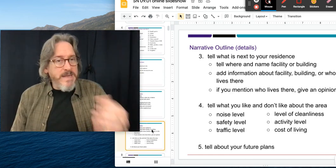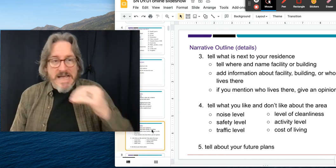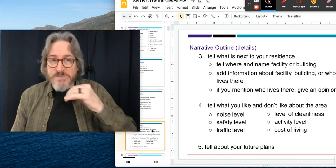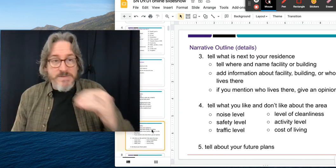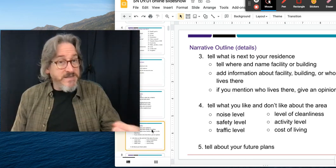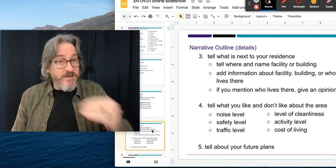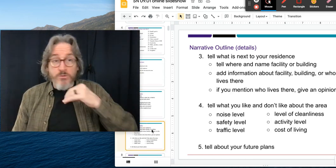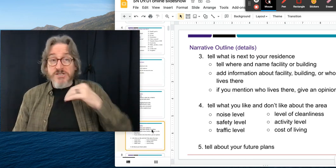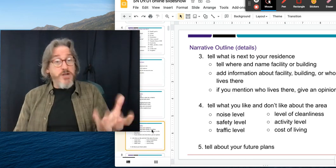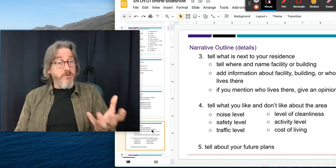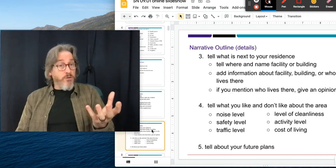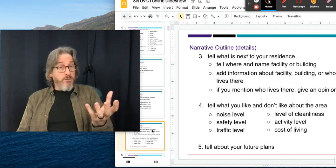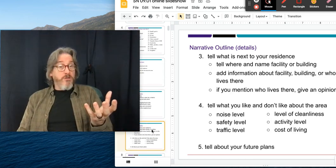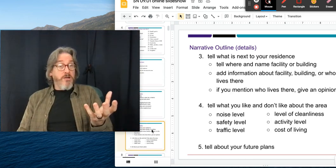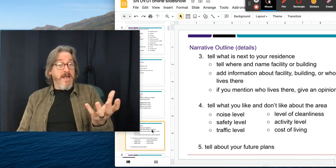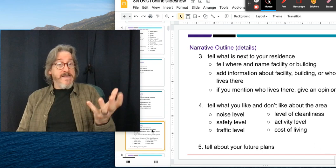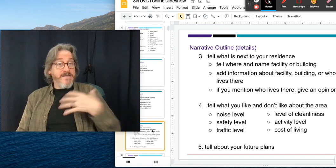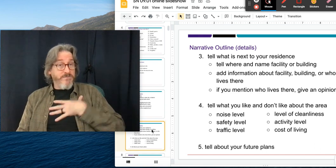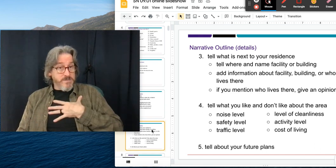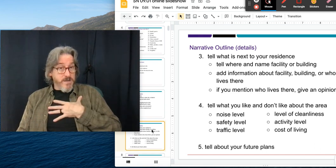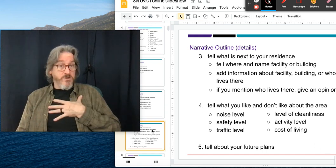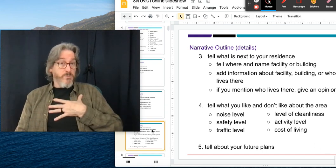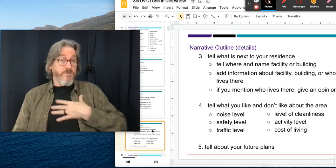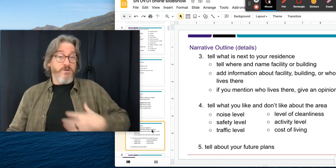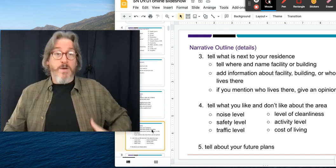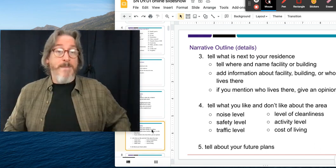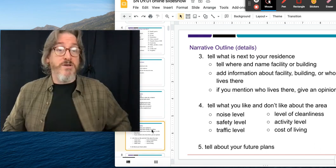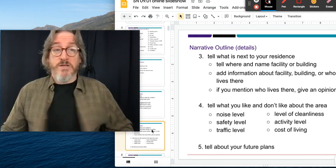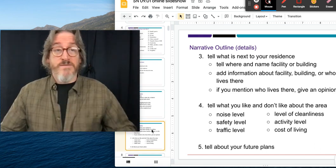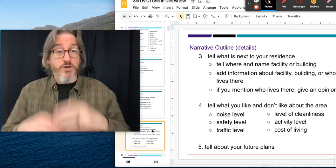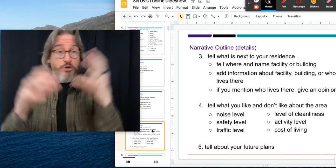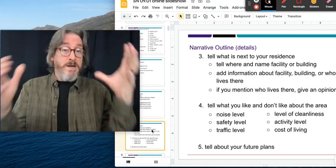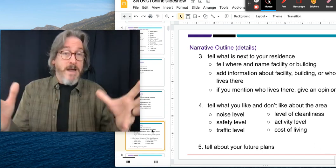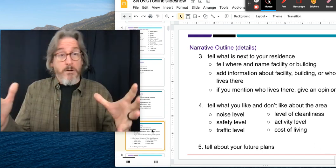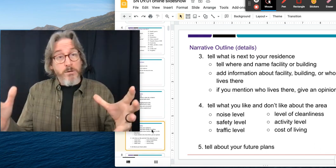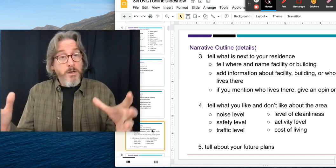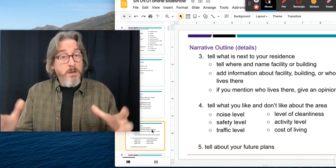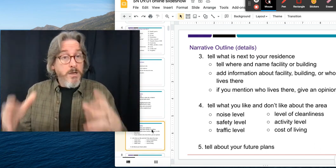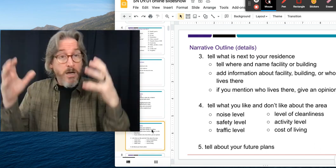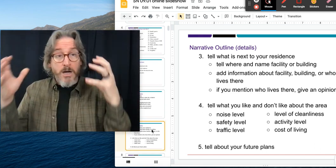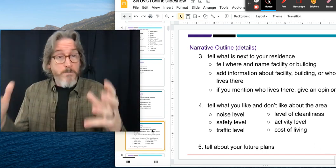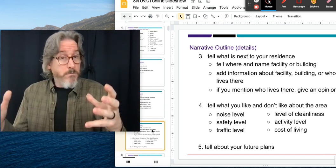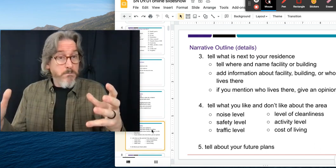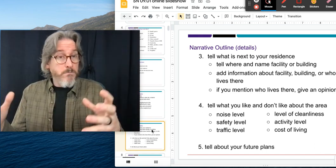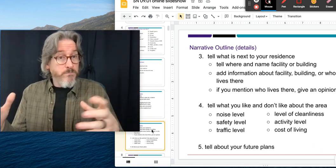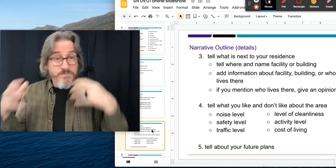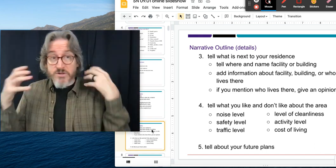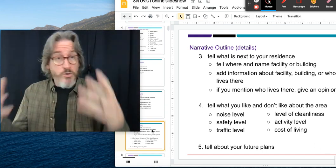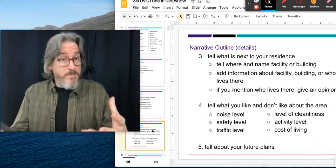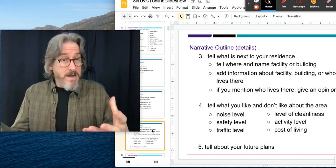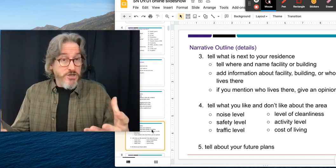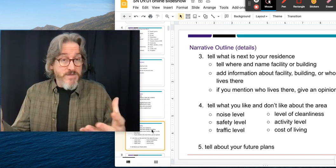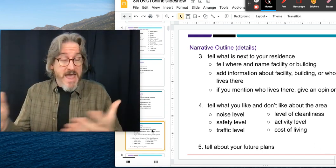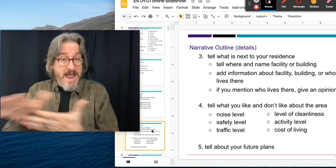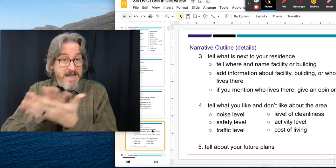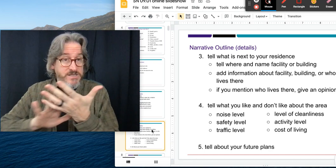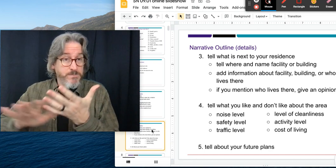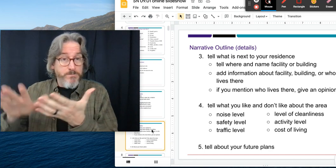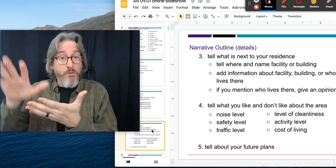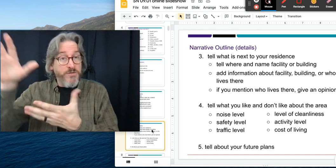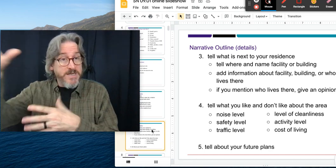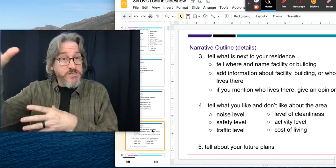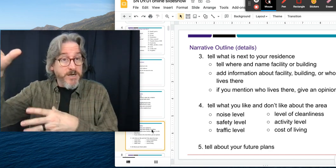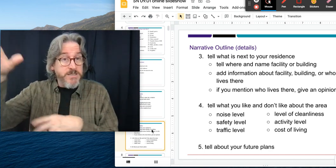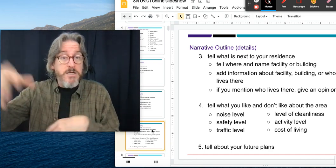And that can be as specific or as general as it feels comfortable. If you happen to live in Germantown, you can mention that